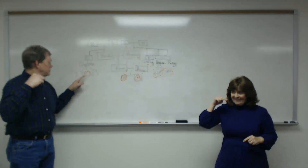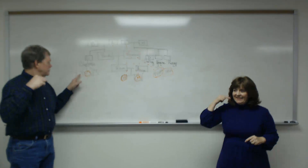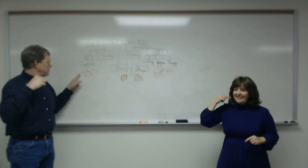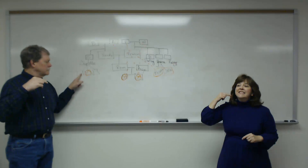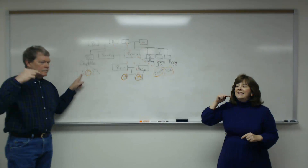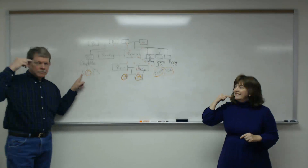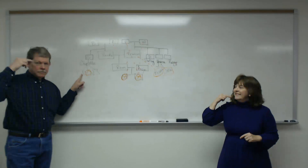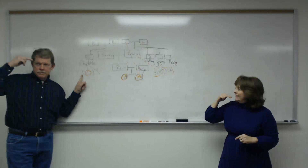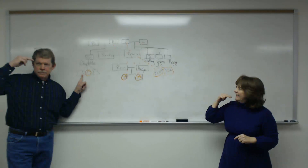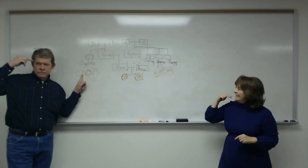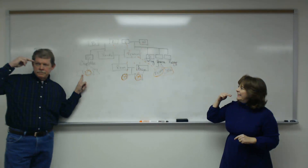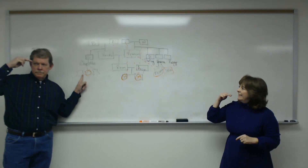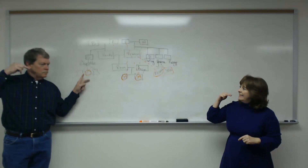His niece.